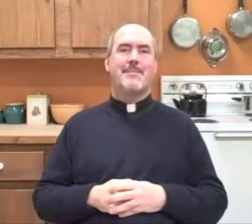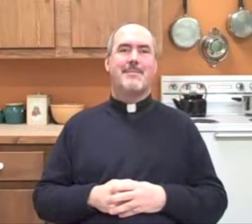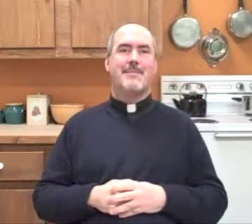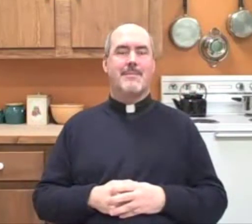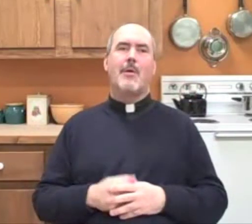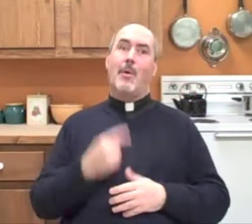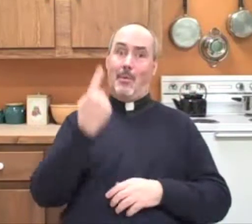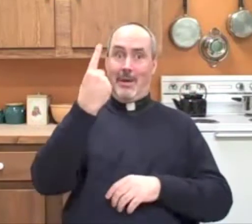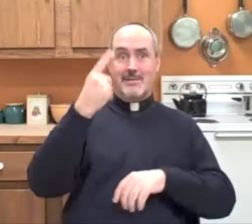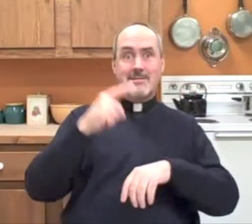well.